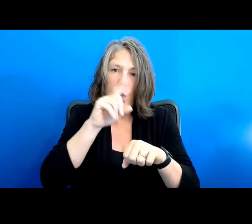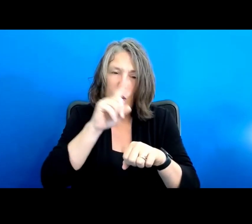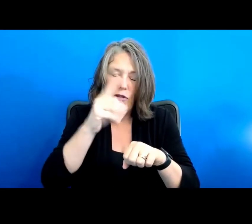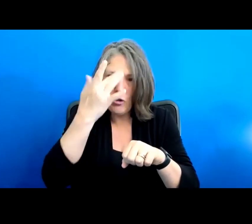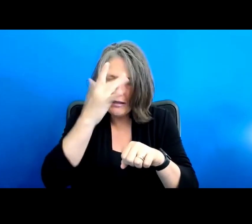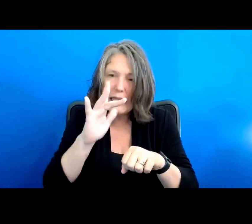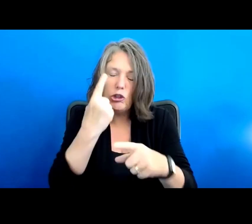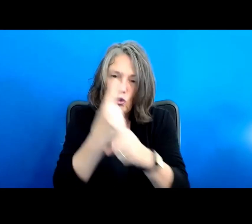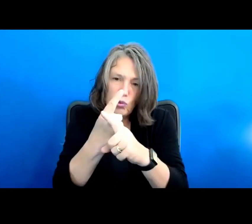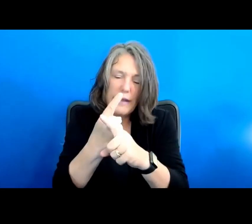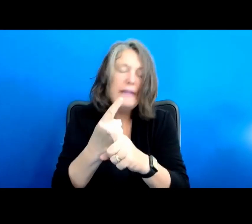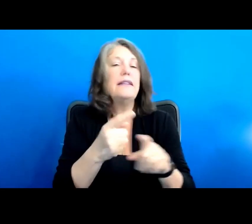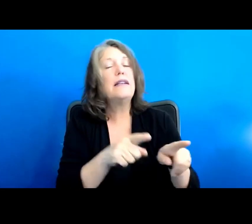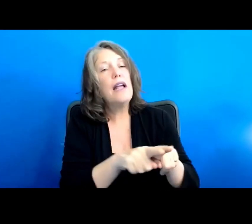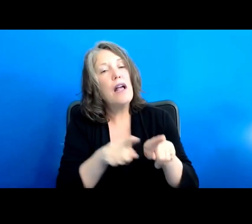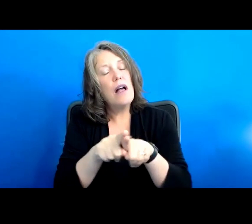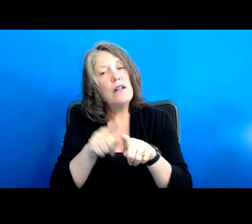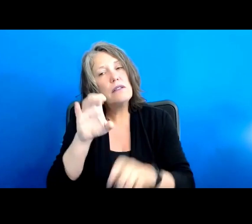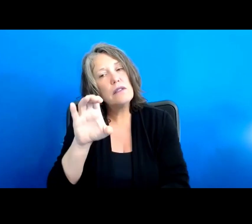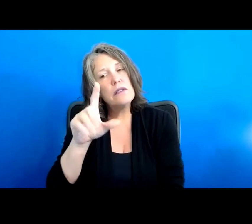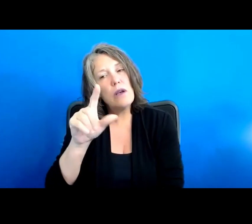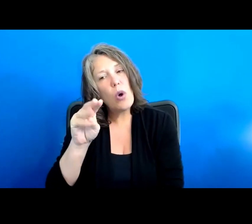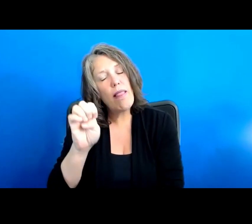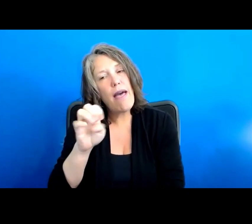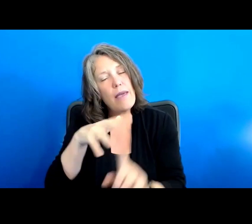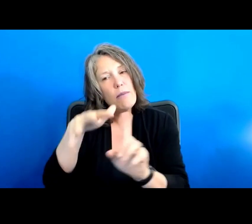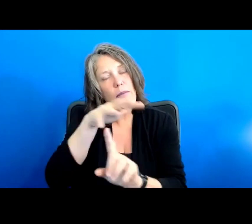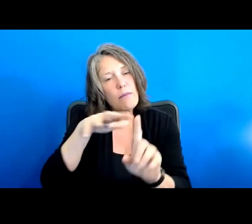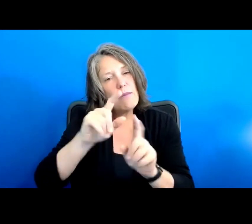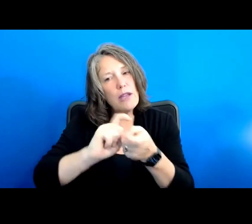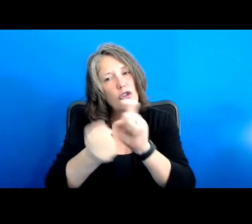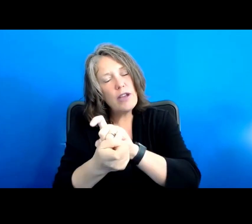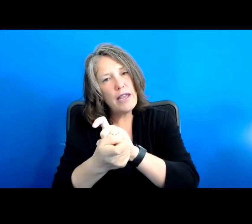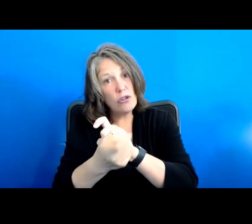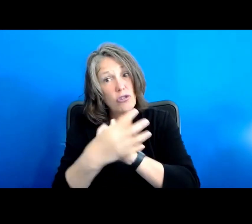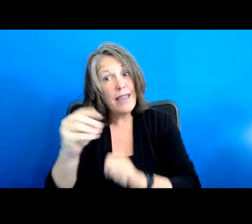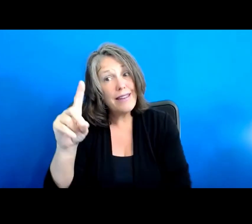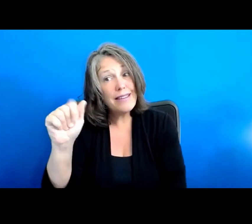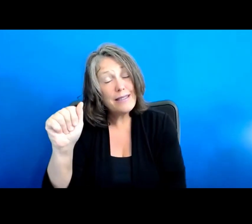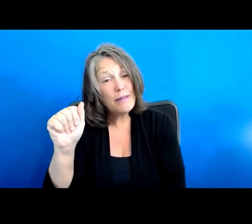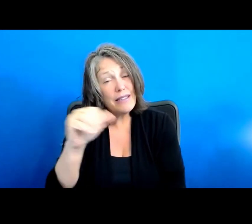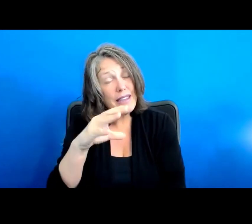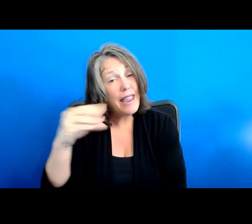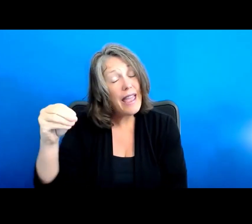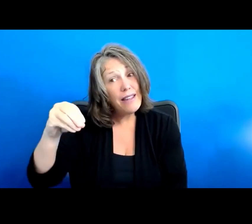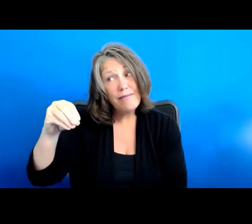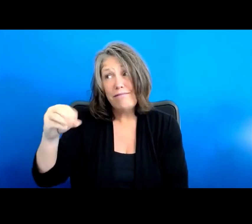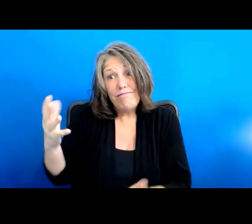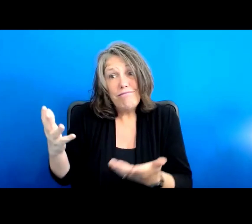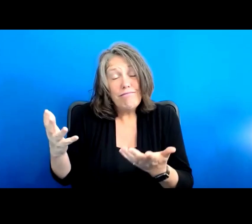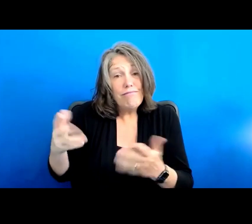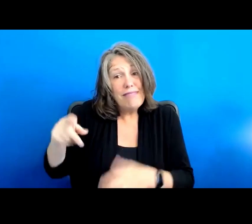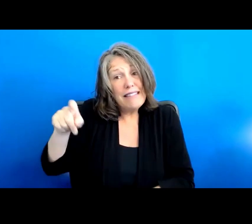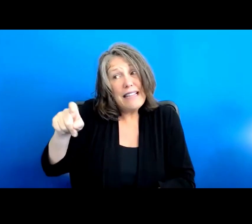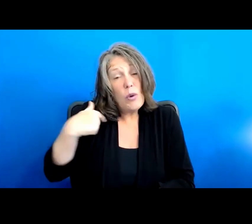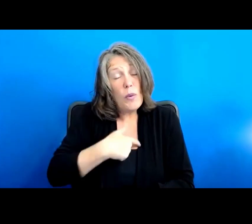Excuse me. And also climate change and disability, and the necessity for building a much more